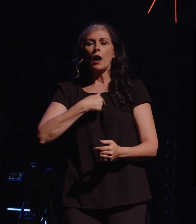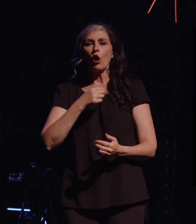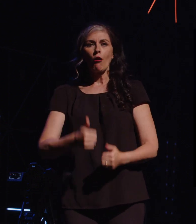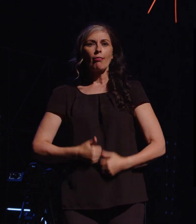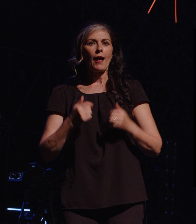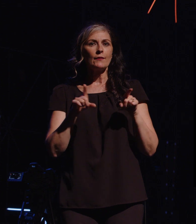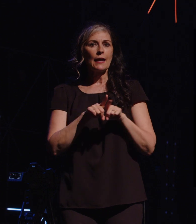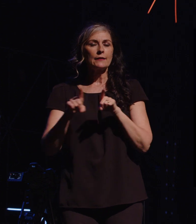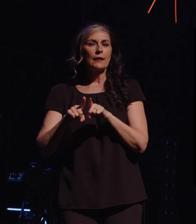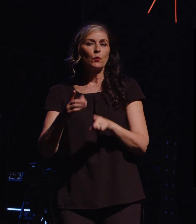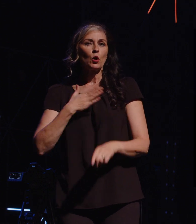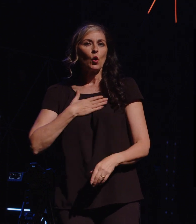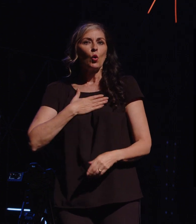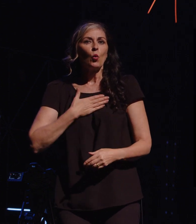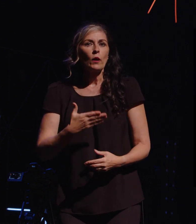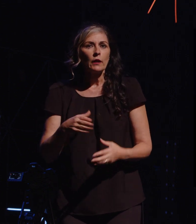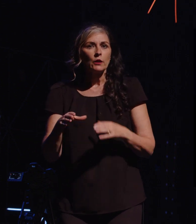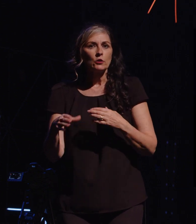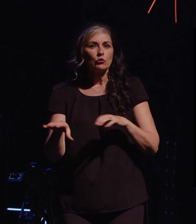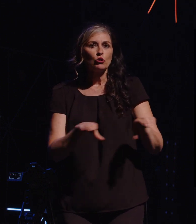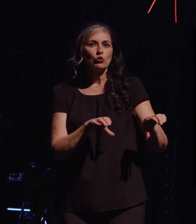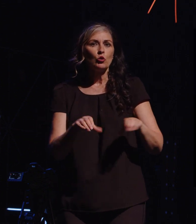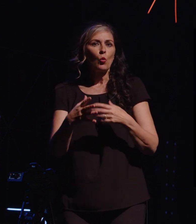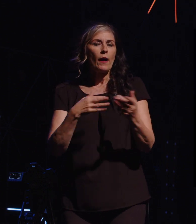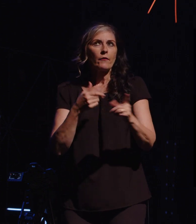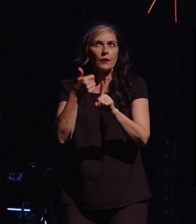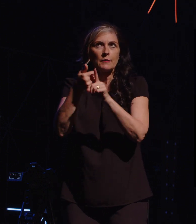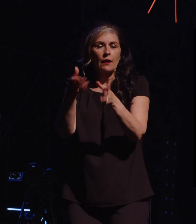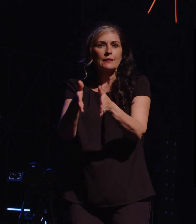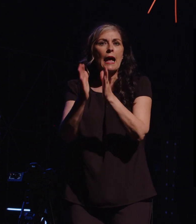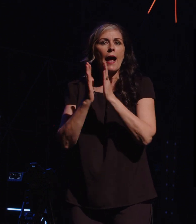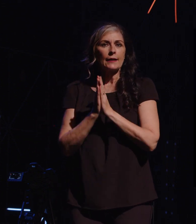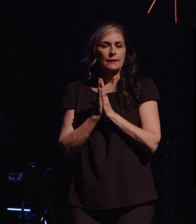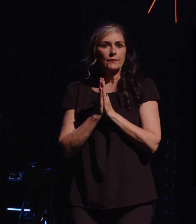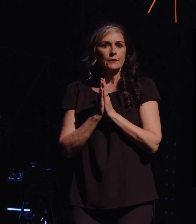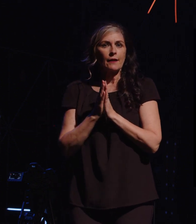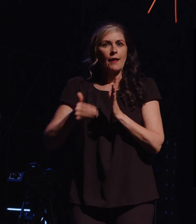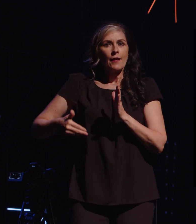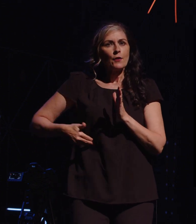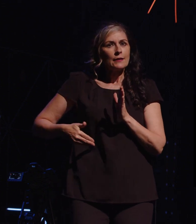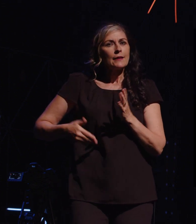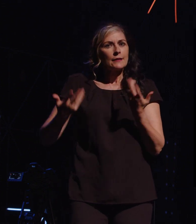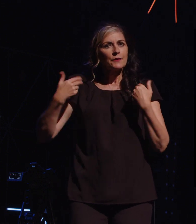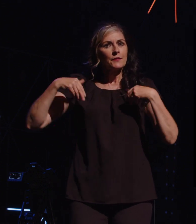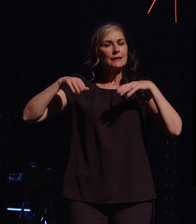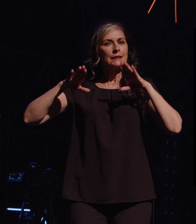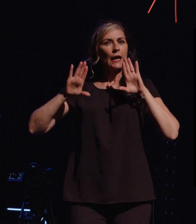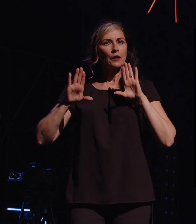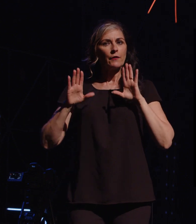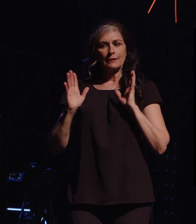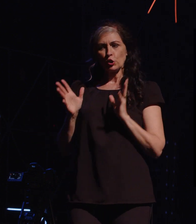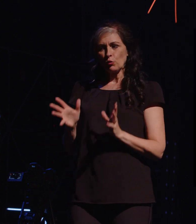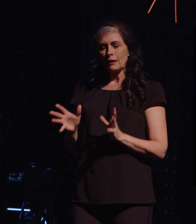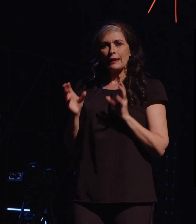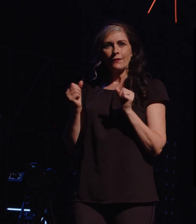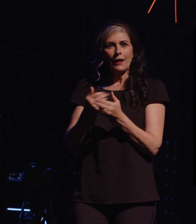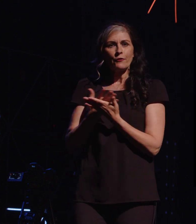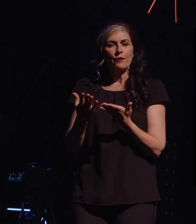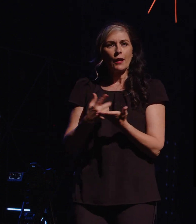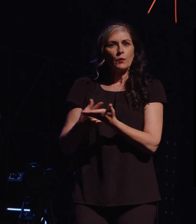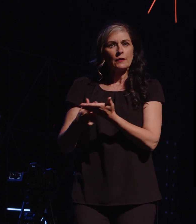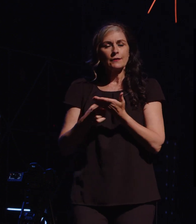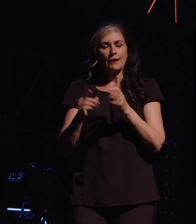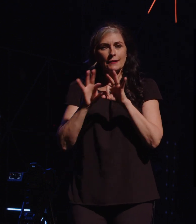do whatever he would ask us to do. And there is a sense of sacrifice. You said leaving it all. You talked